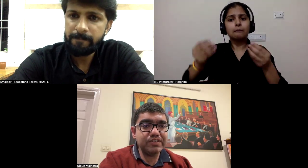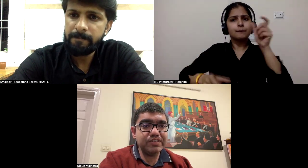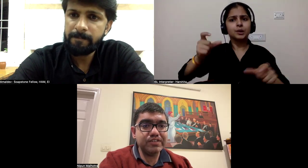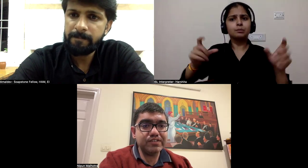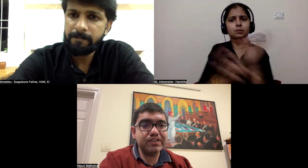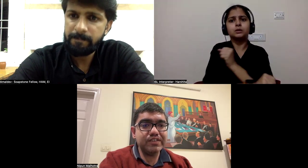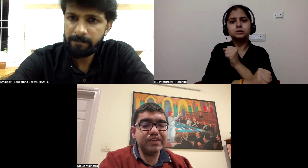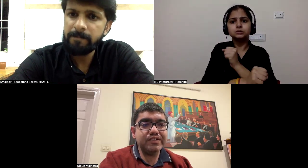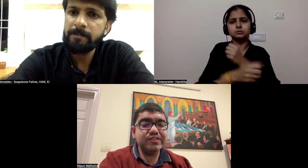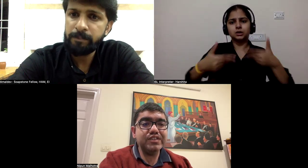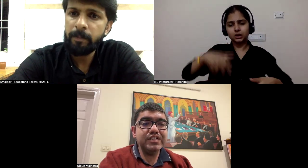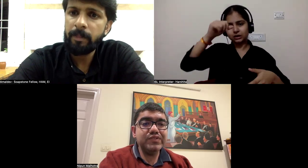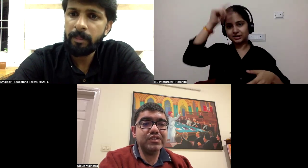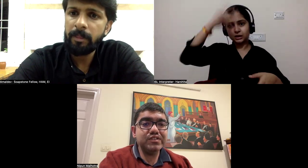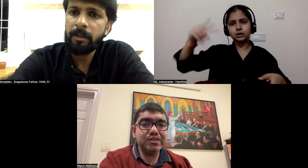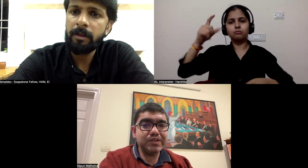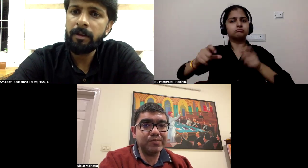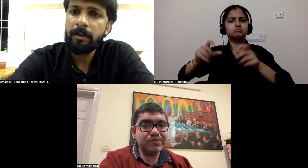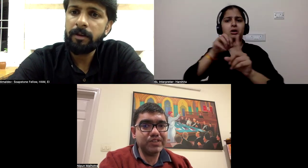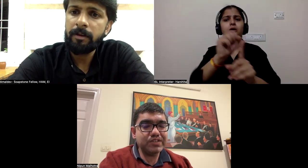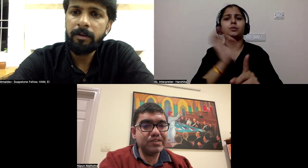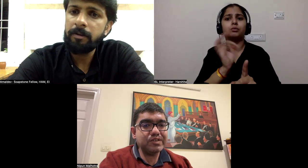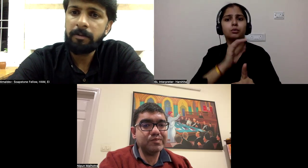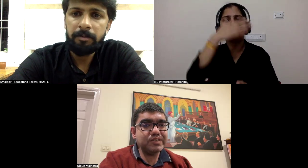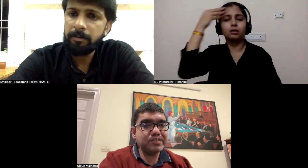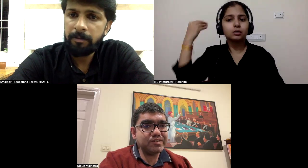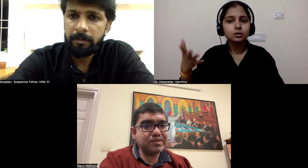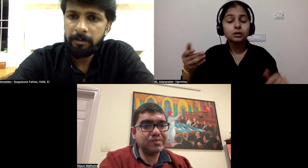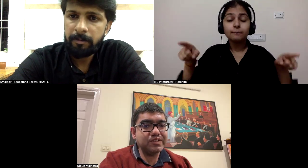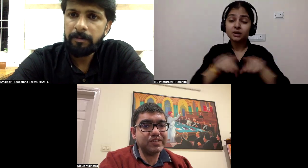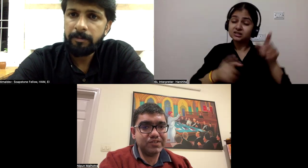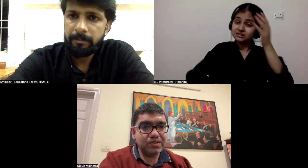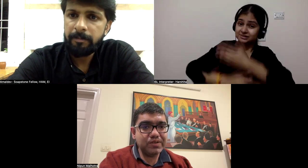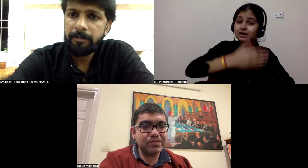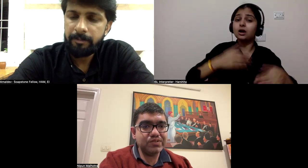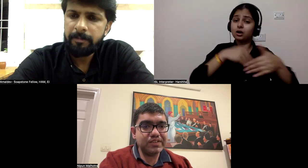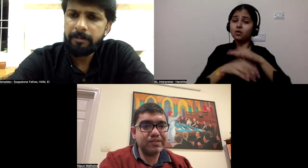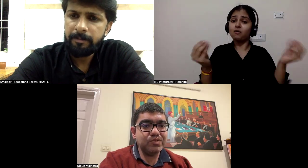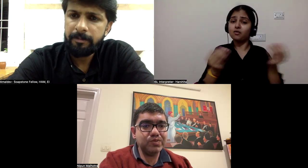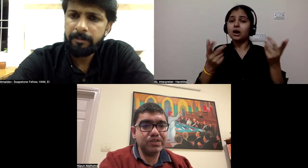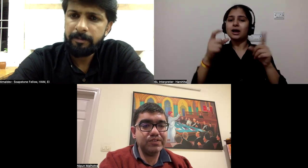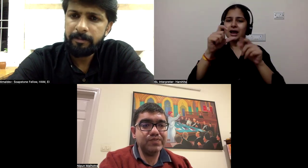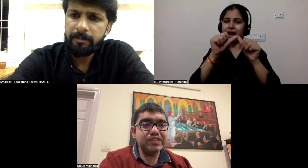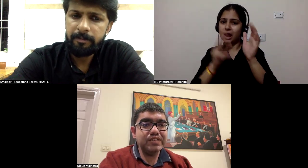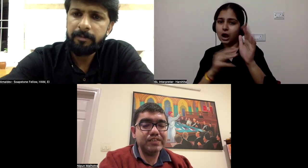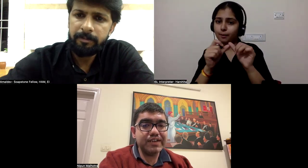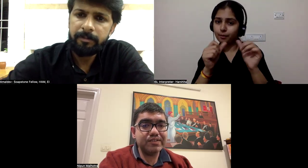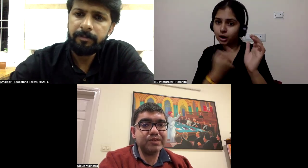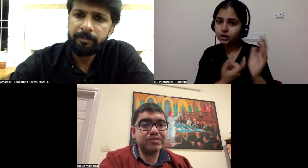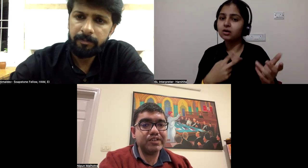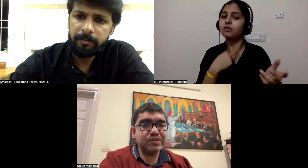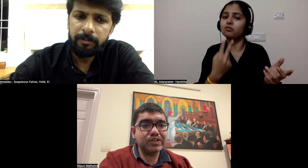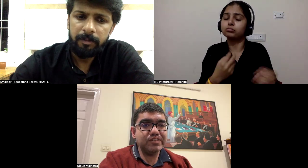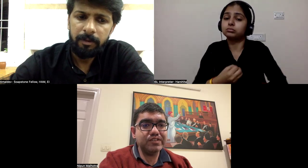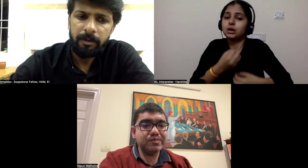forgotten in this country. And even the disabled community, within the disabled community, there are some disabilities that, Amar also said are more vocal, that